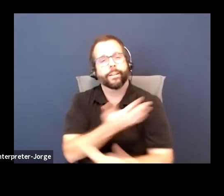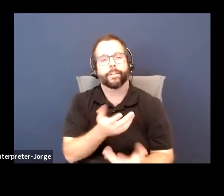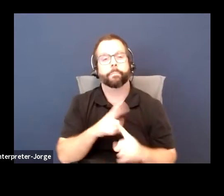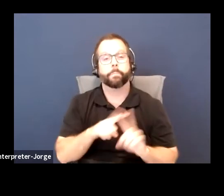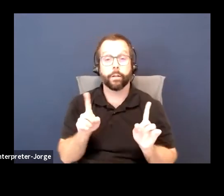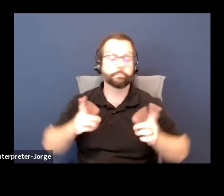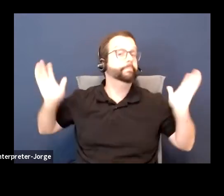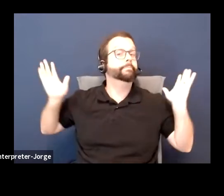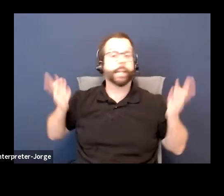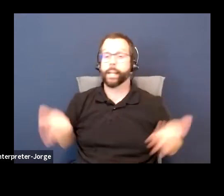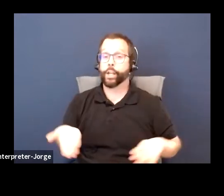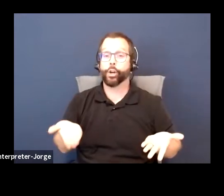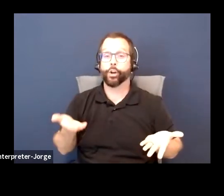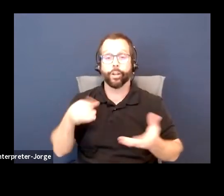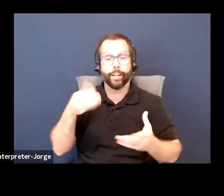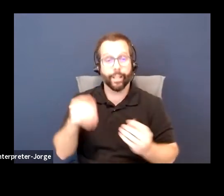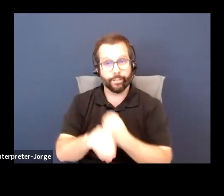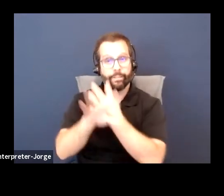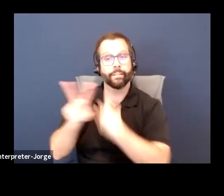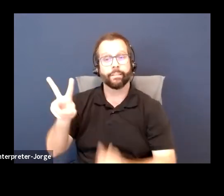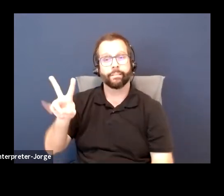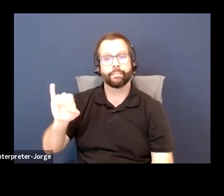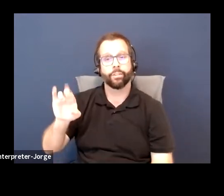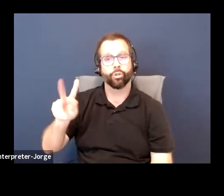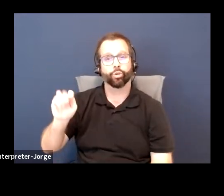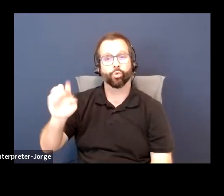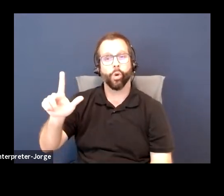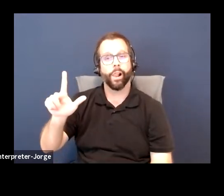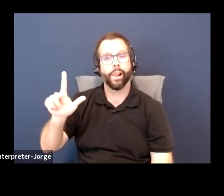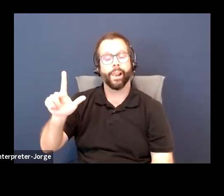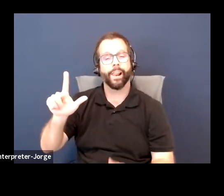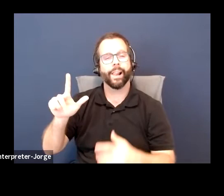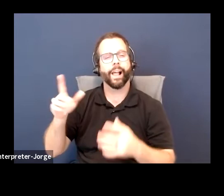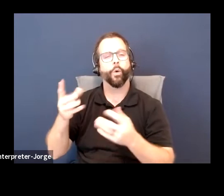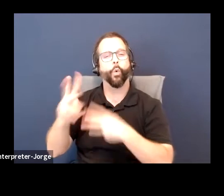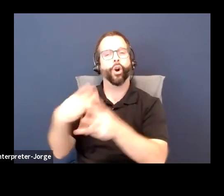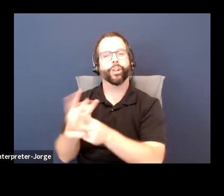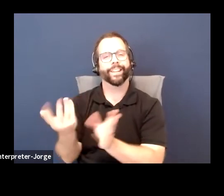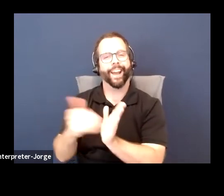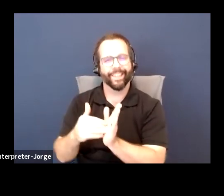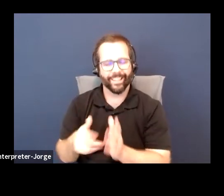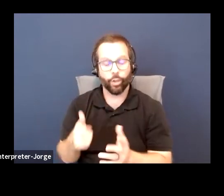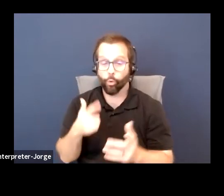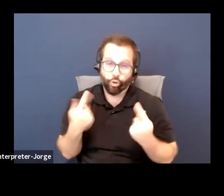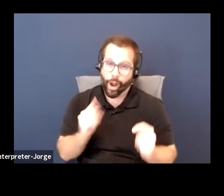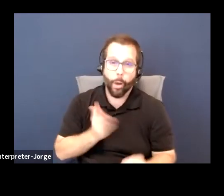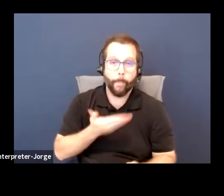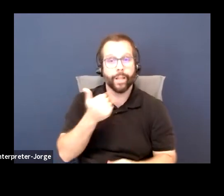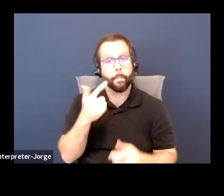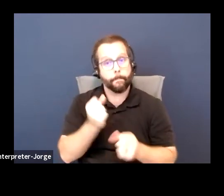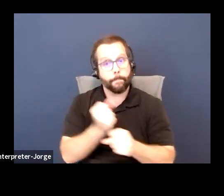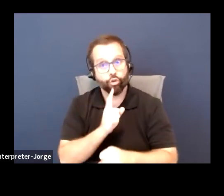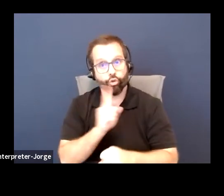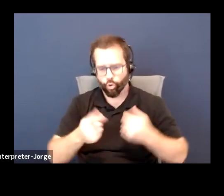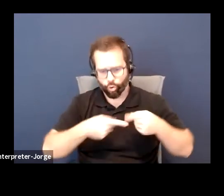here we are in virtual land again, and we're doing the very best that we can to make sure that we have a fun-filled week ahead of